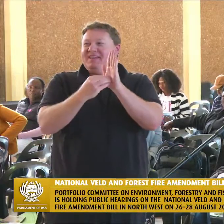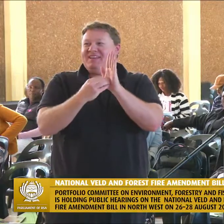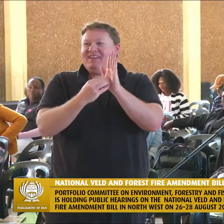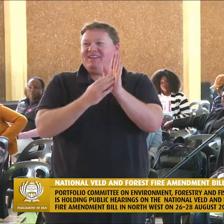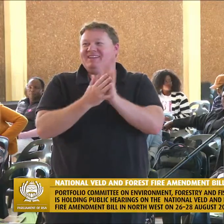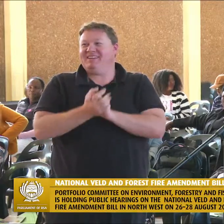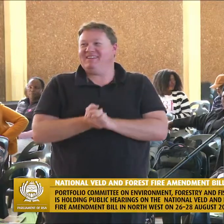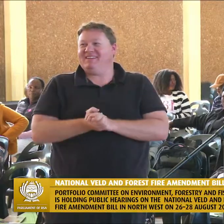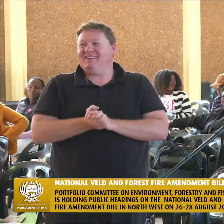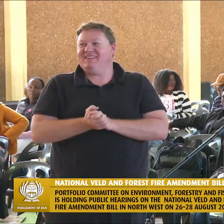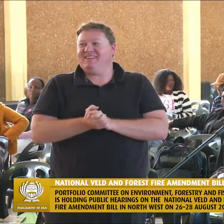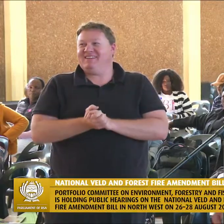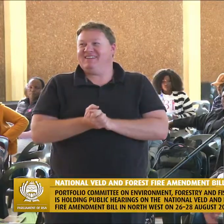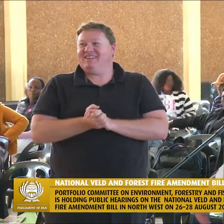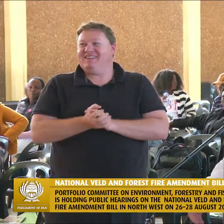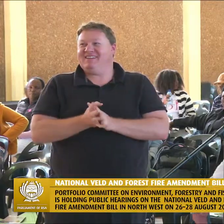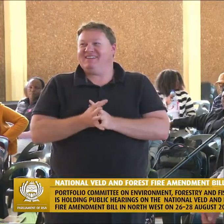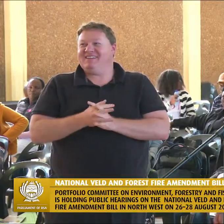is